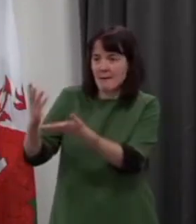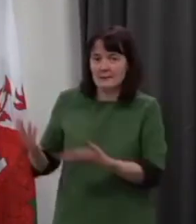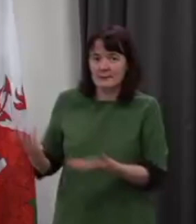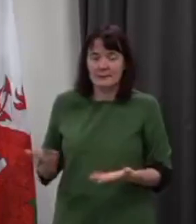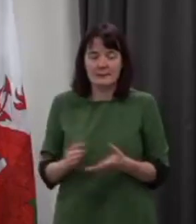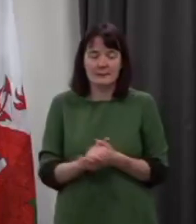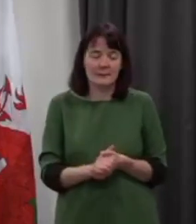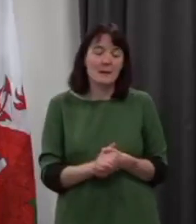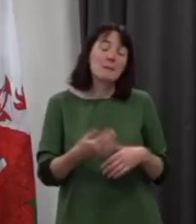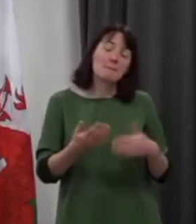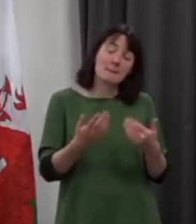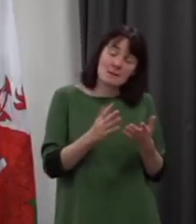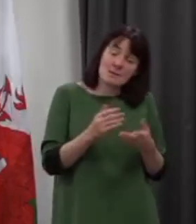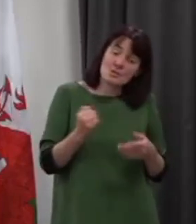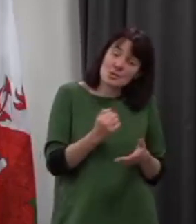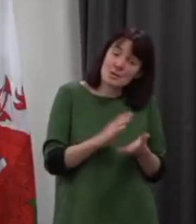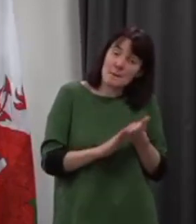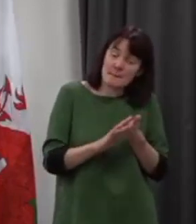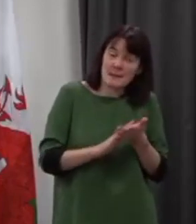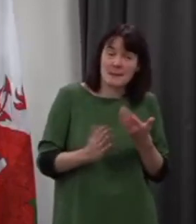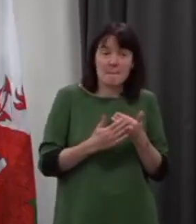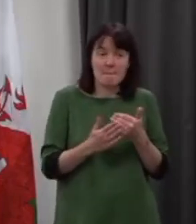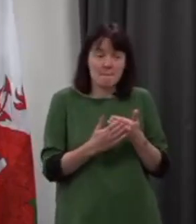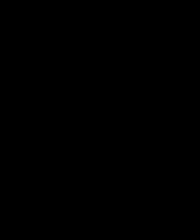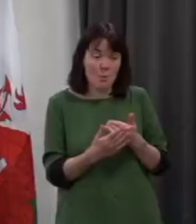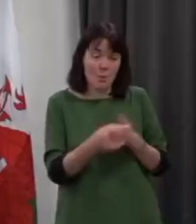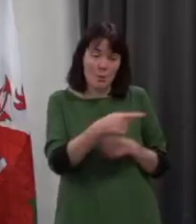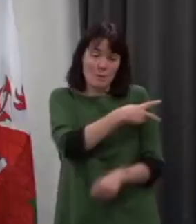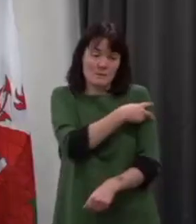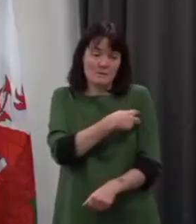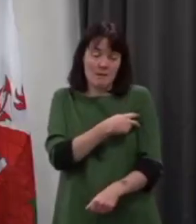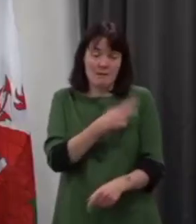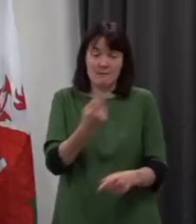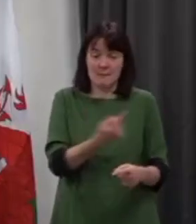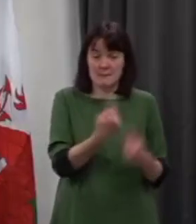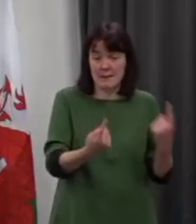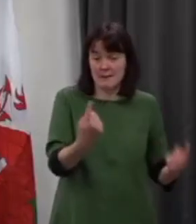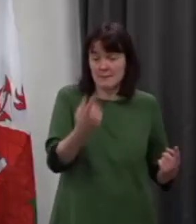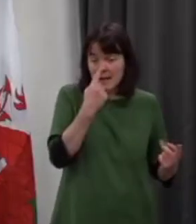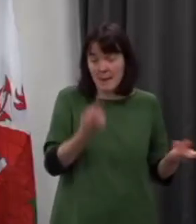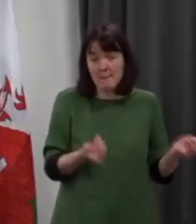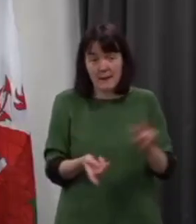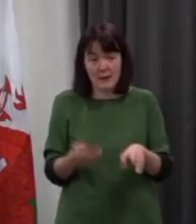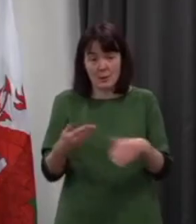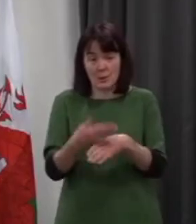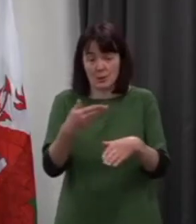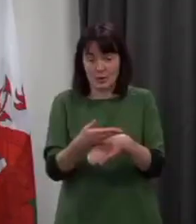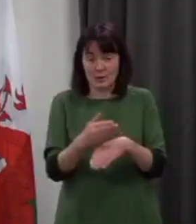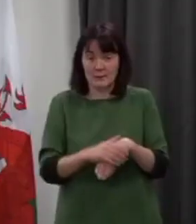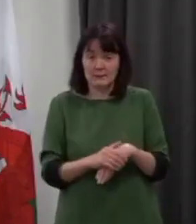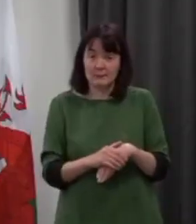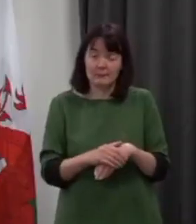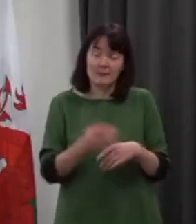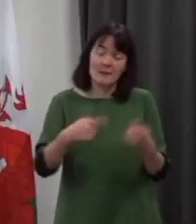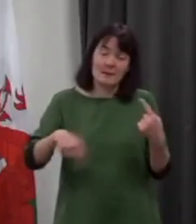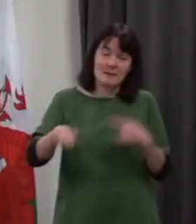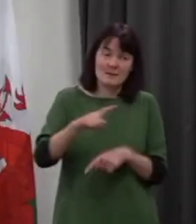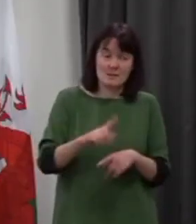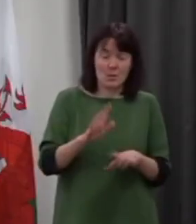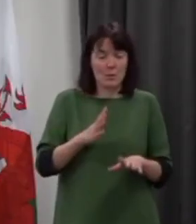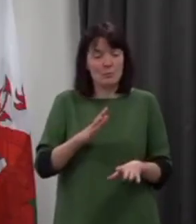frontline staff back to work and to resolve the worry that they have, not just for them and their families, but of course for the people that they're caring for as